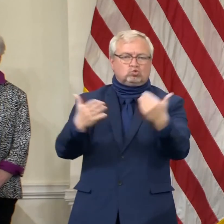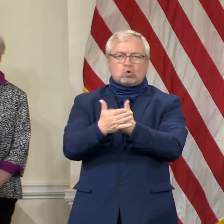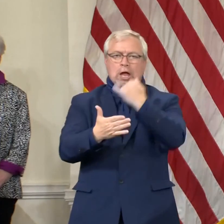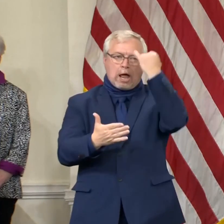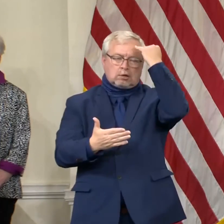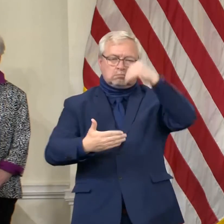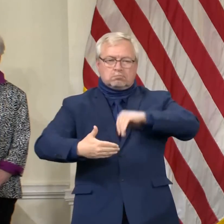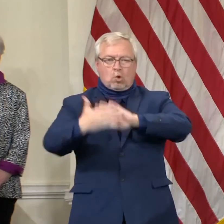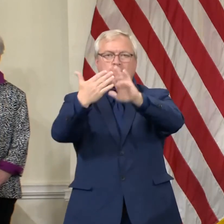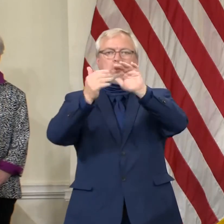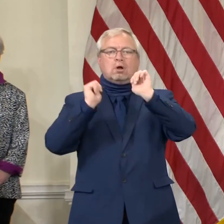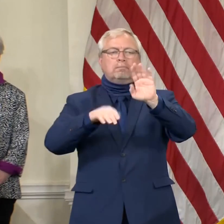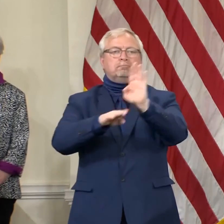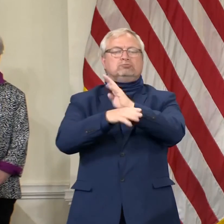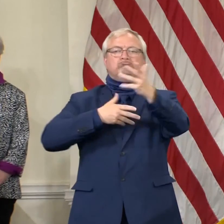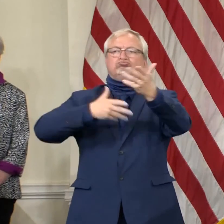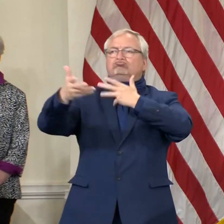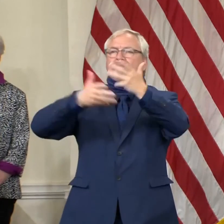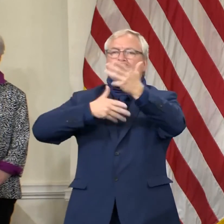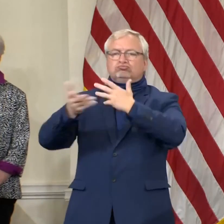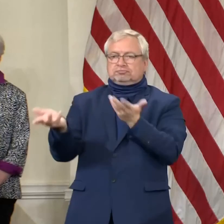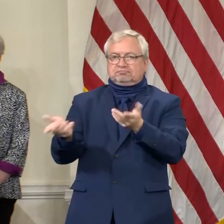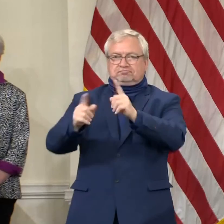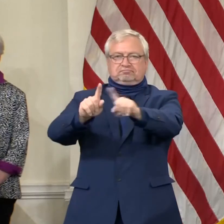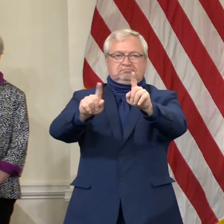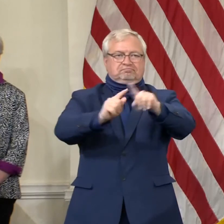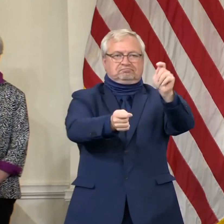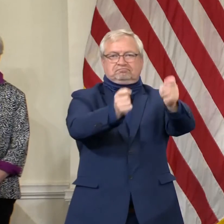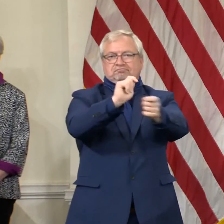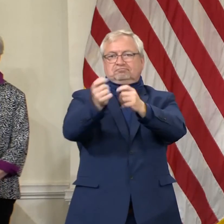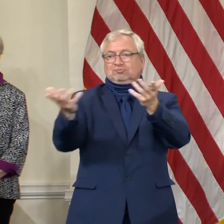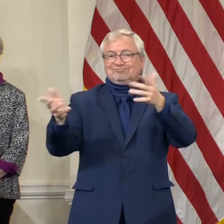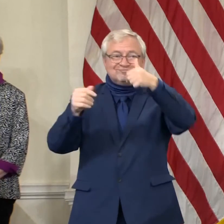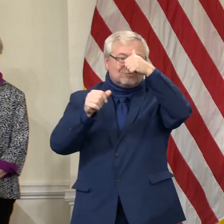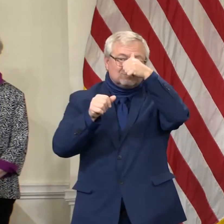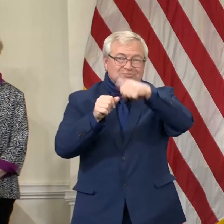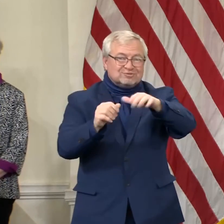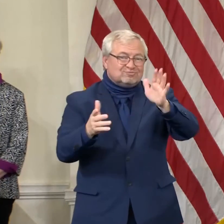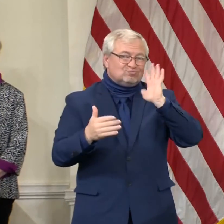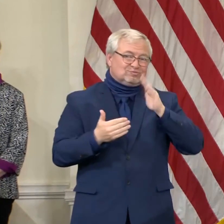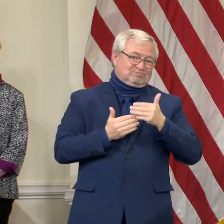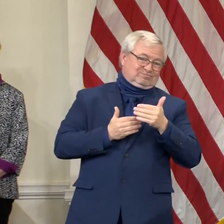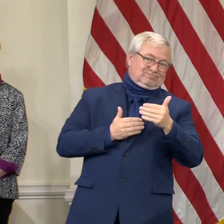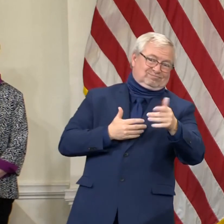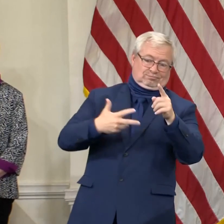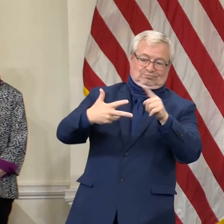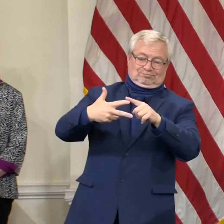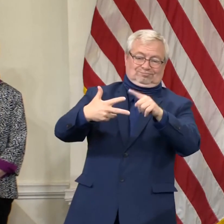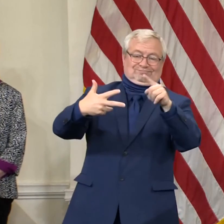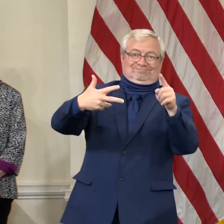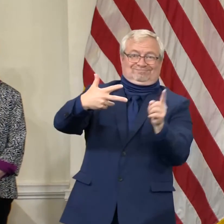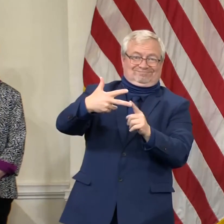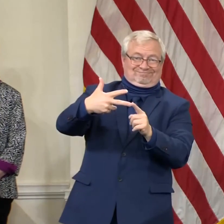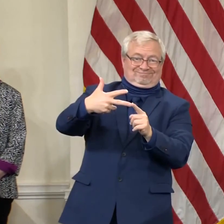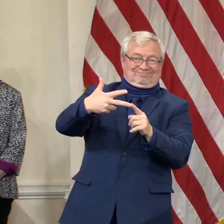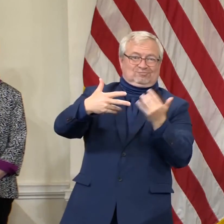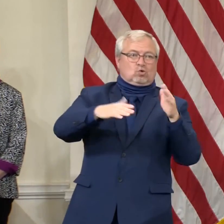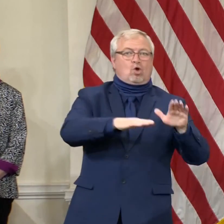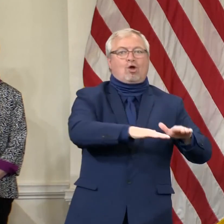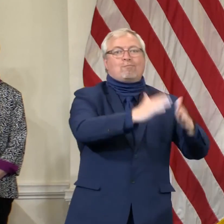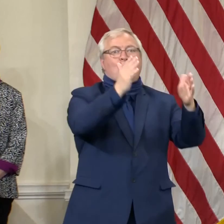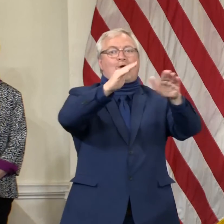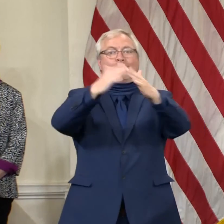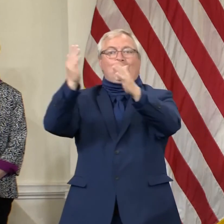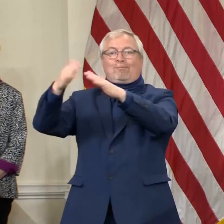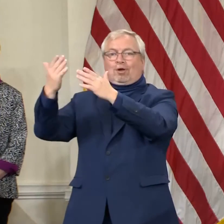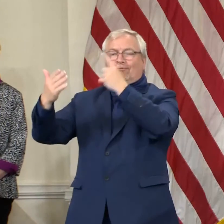others. But even when we are at phase 3 and we open every single thing, and some businesses are going to